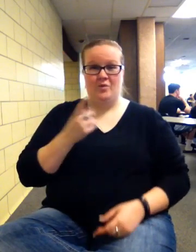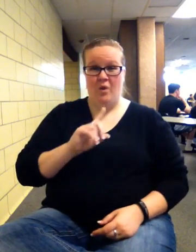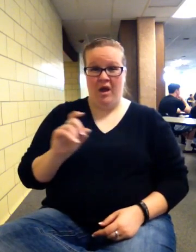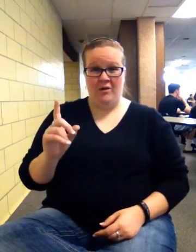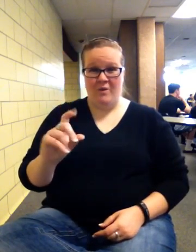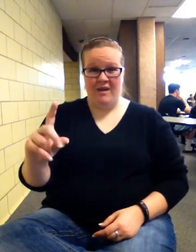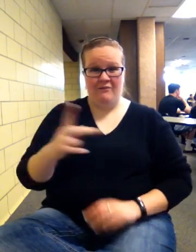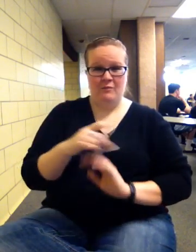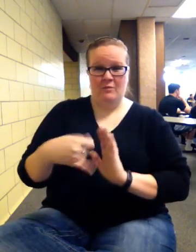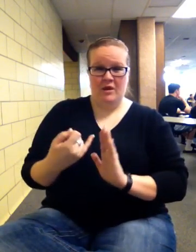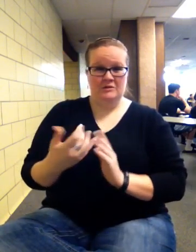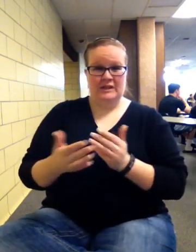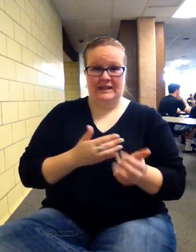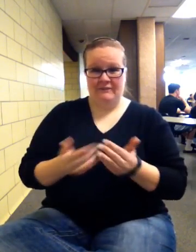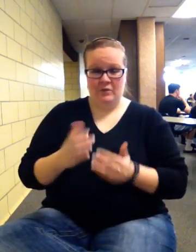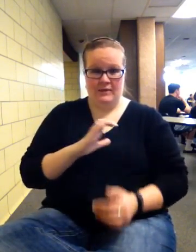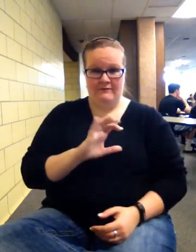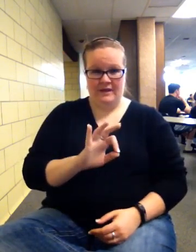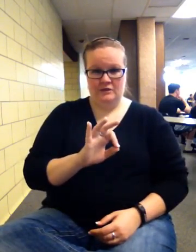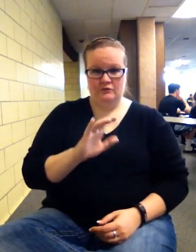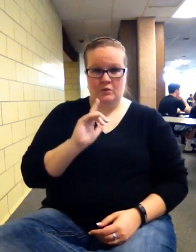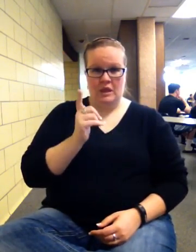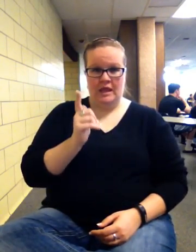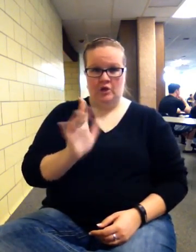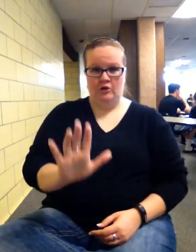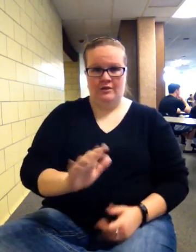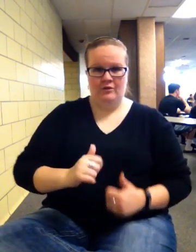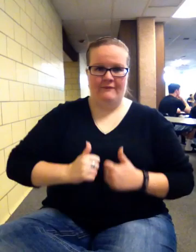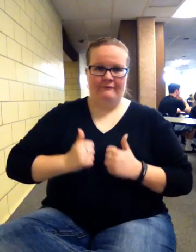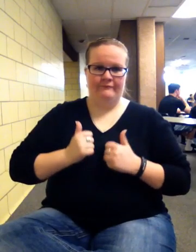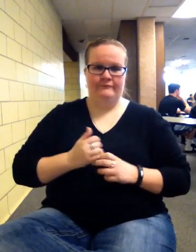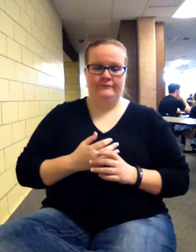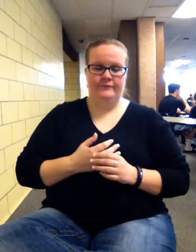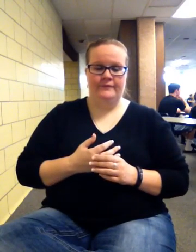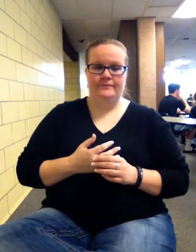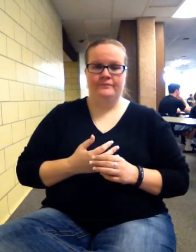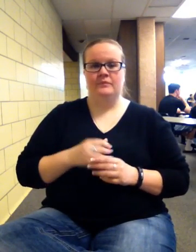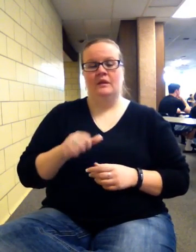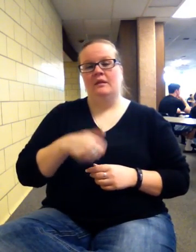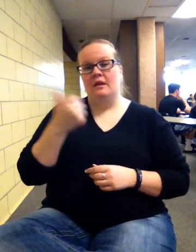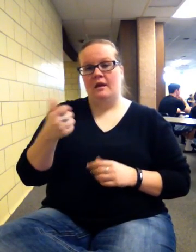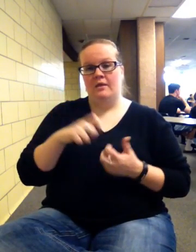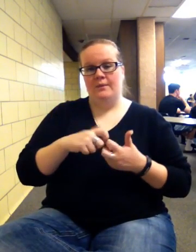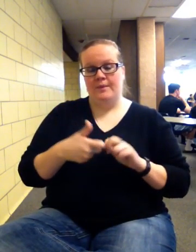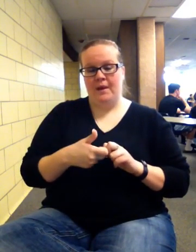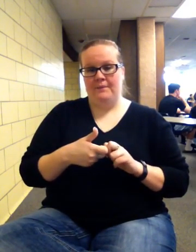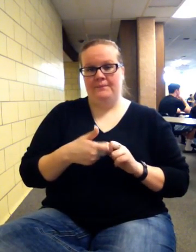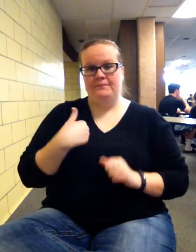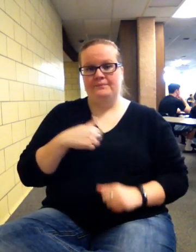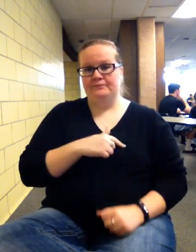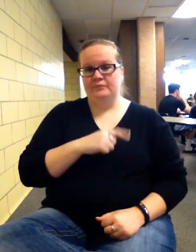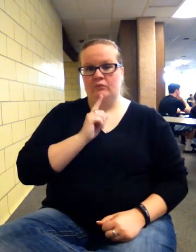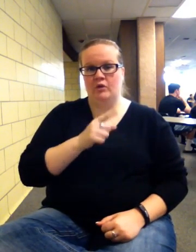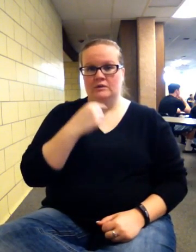if they had cash flows later on in their life. The other problem is that we've been telling you guys the time